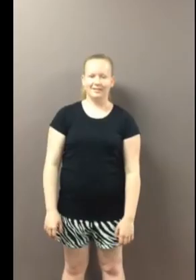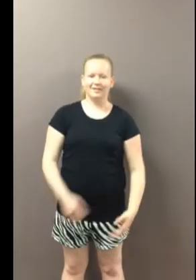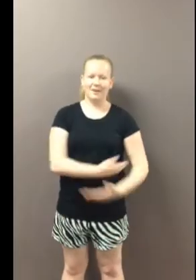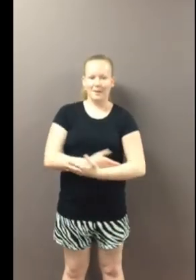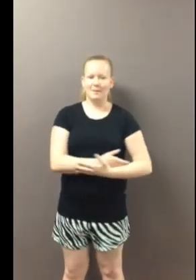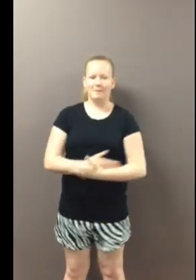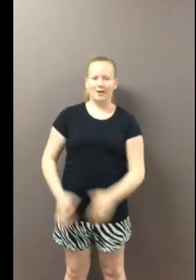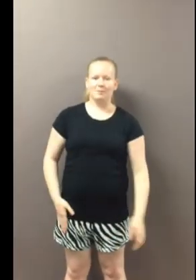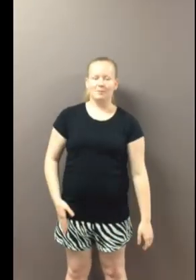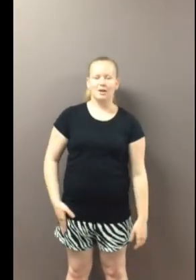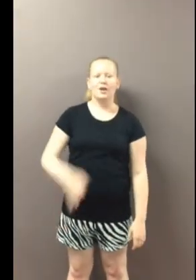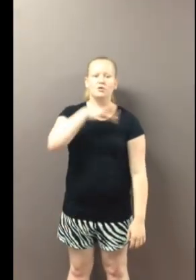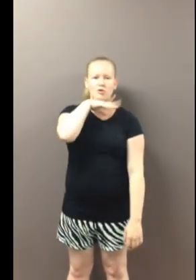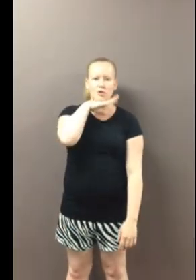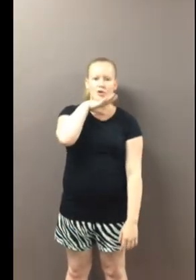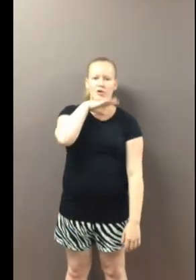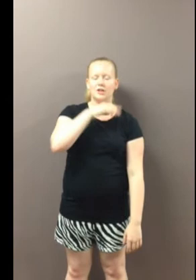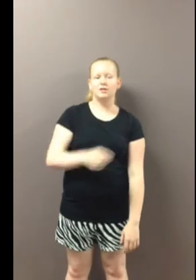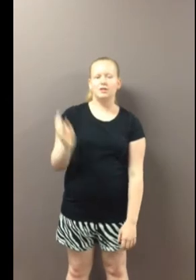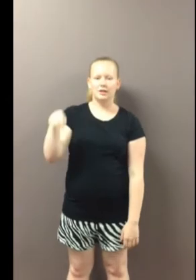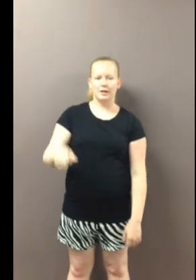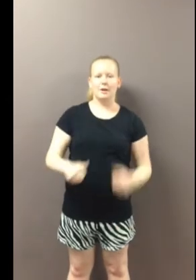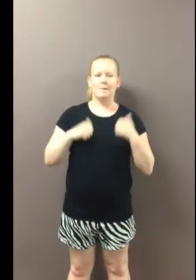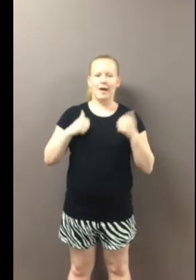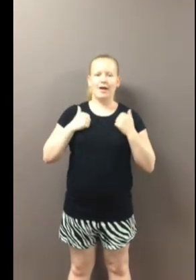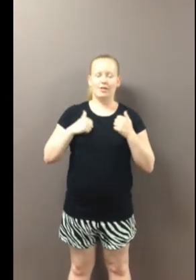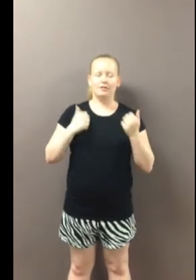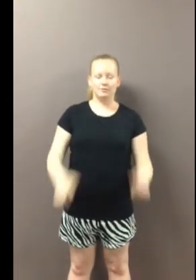When a puppy gets very dirty, like this one, he must have a bath.